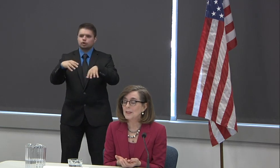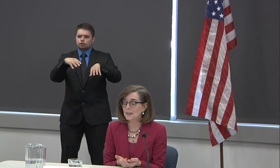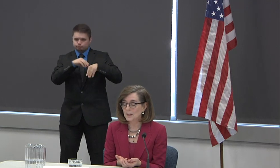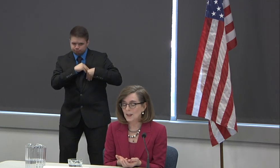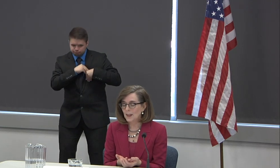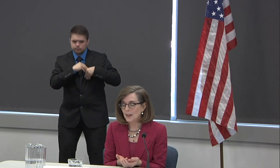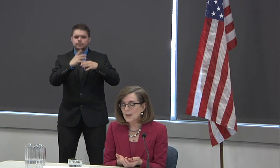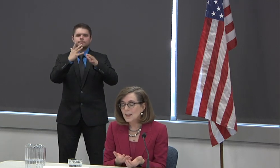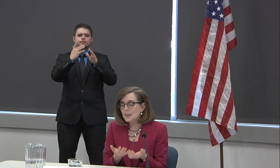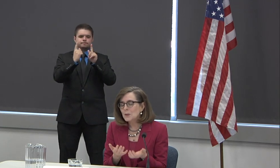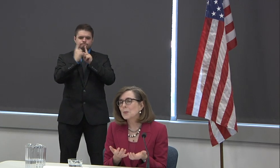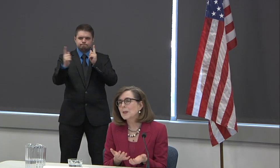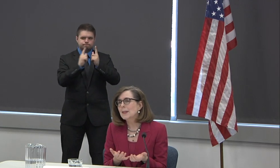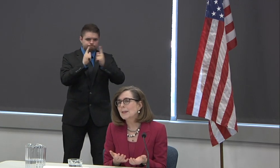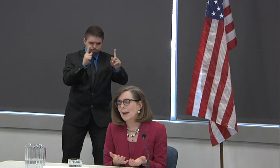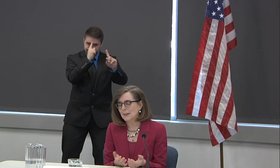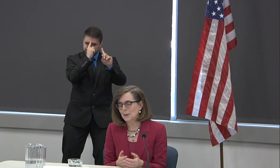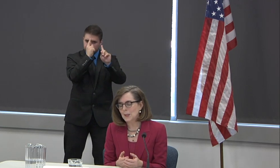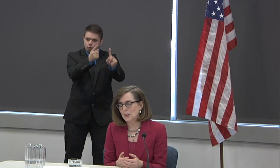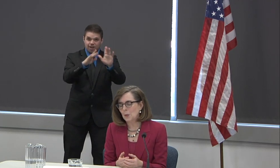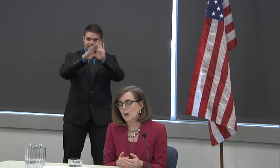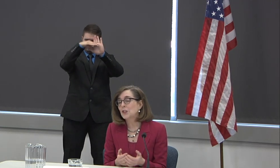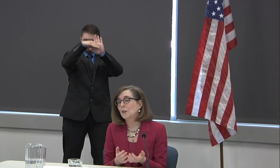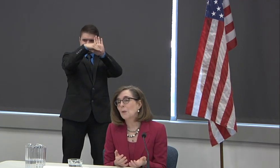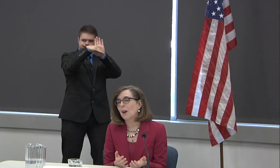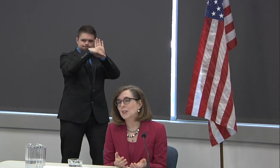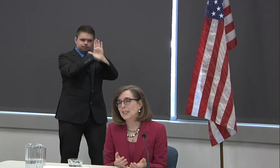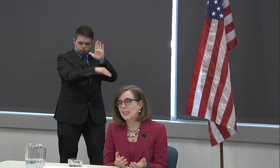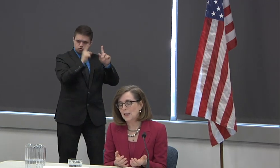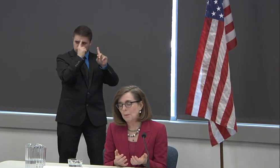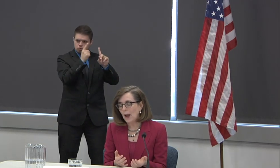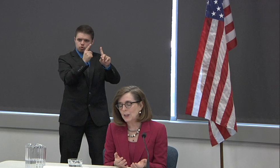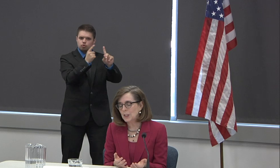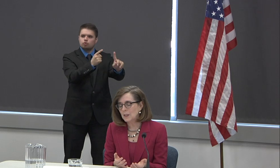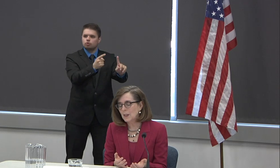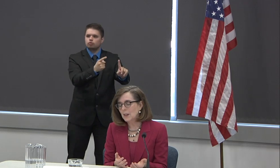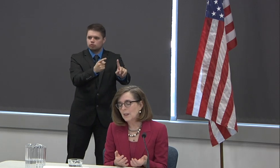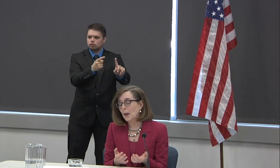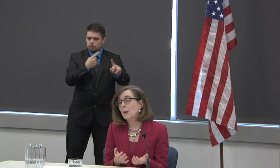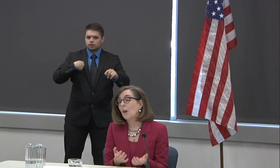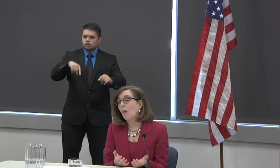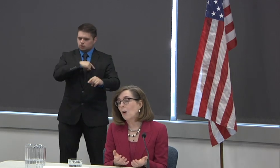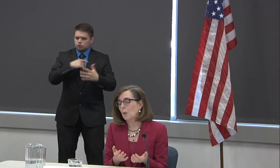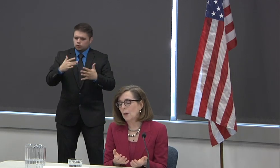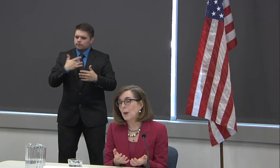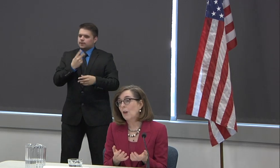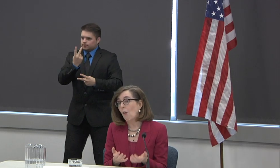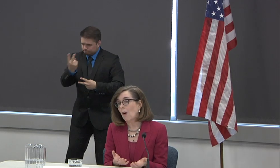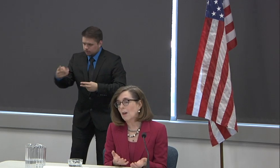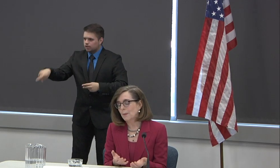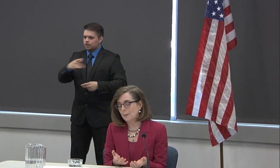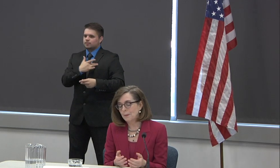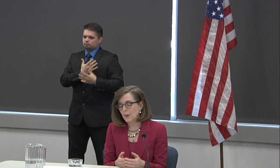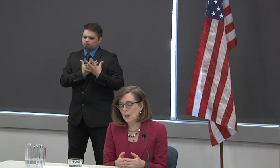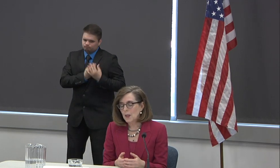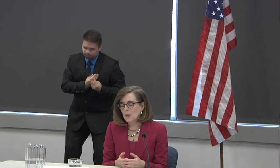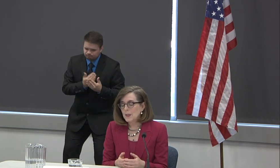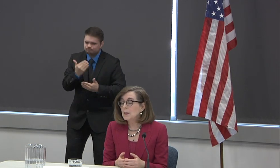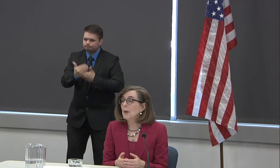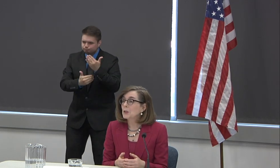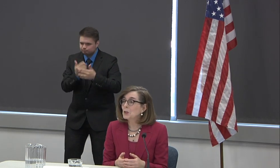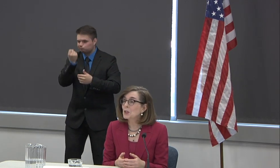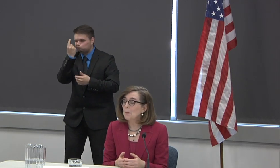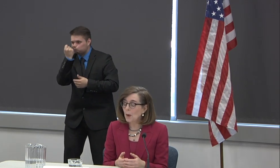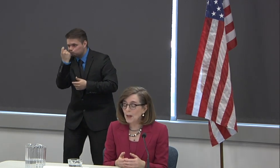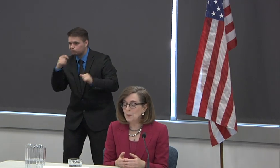crisis. It is really a testament to our generosity and compassion that we are where we are. These